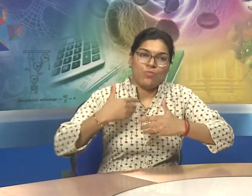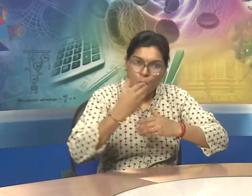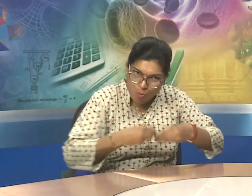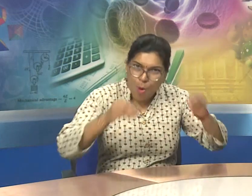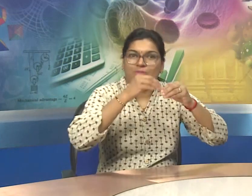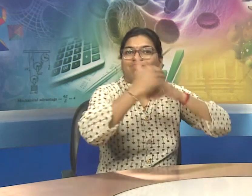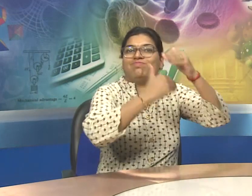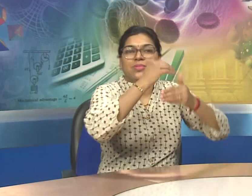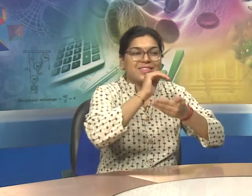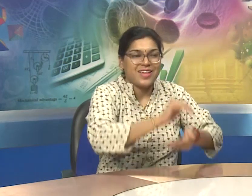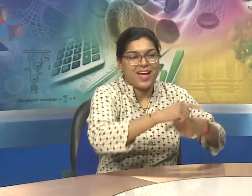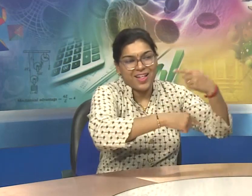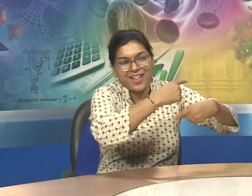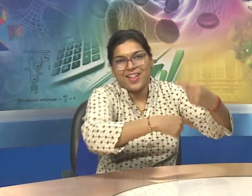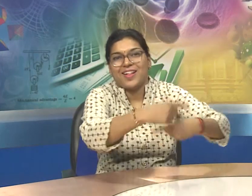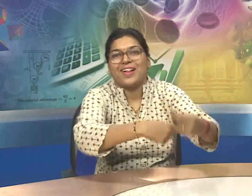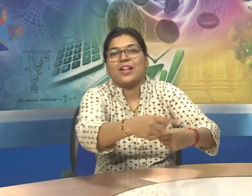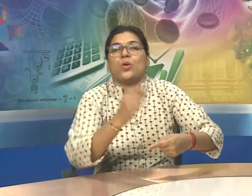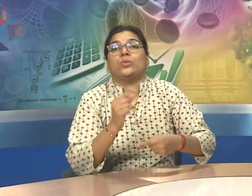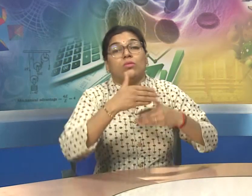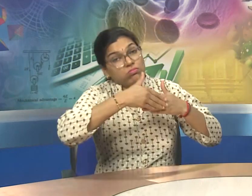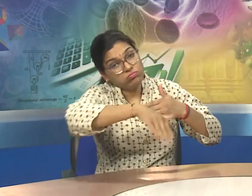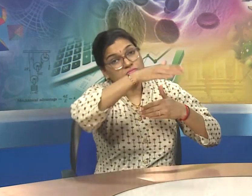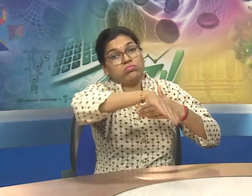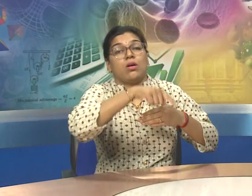Because our government wants all these culture to be in our life.